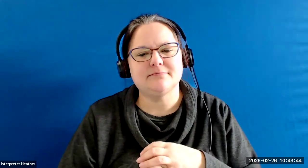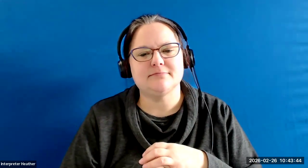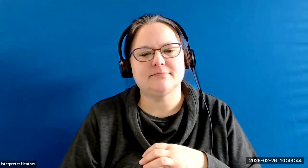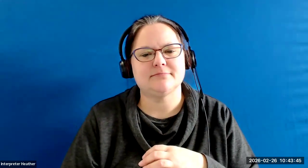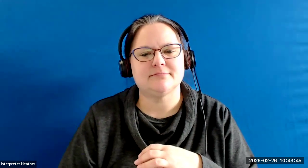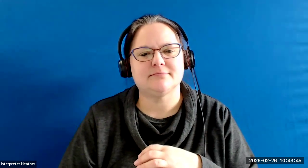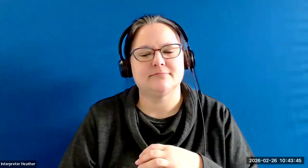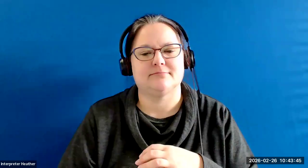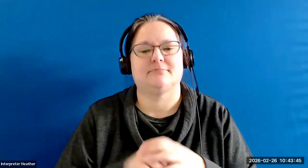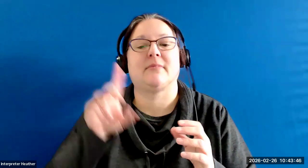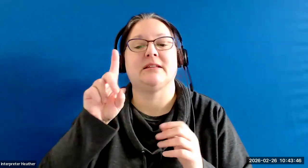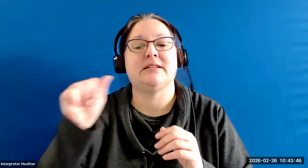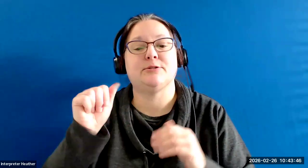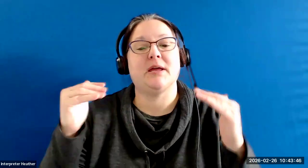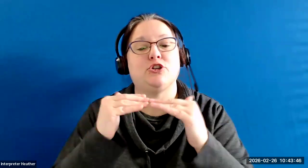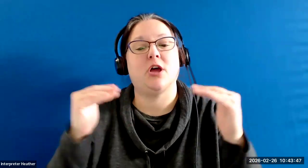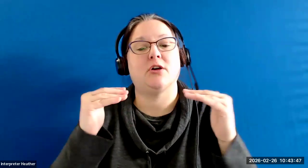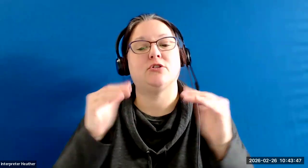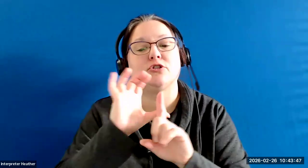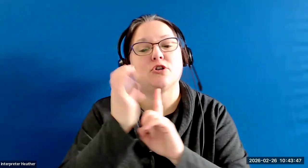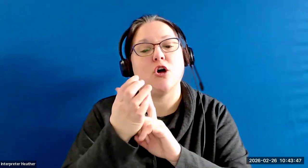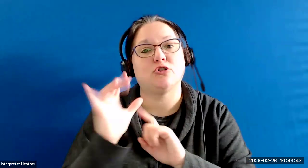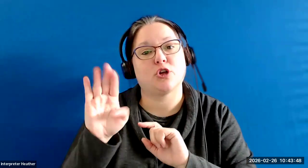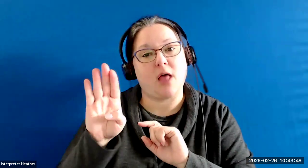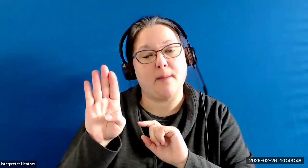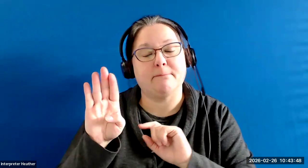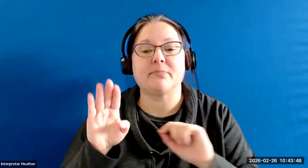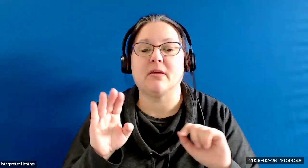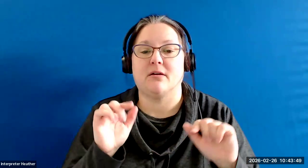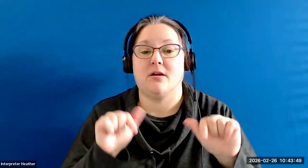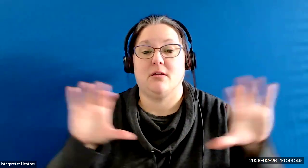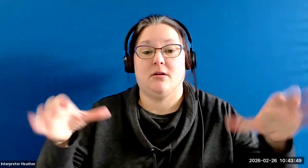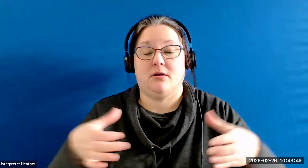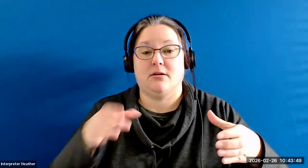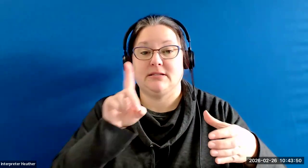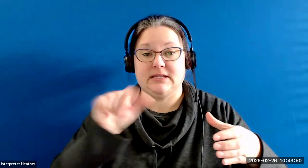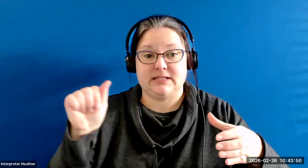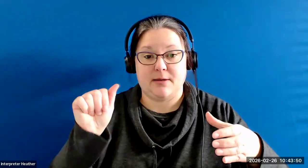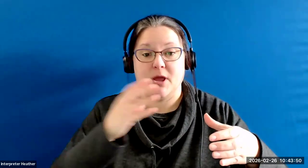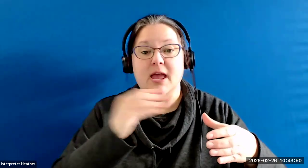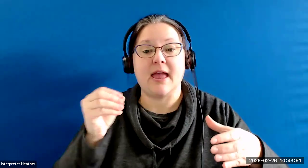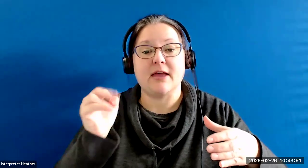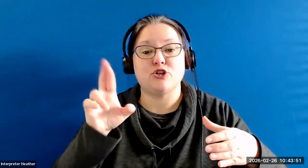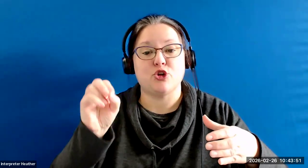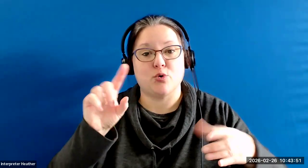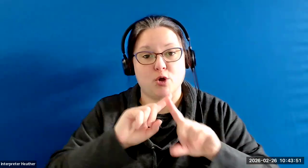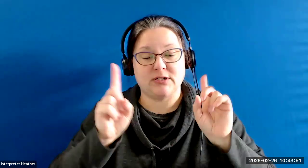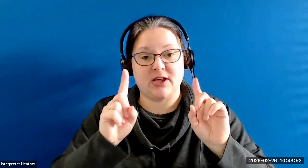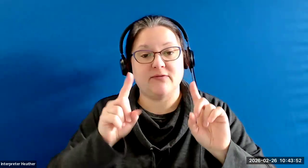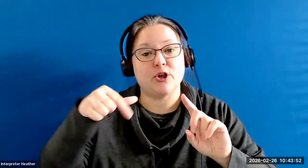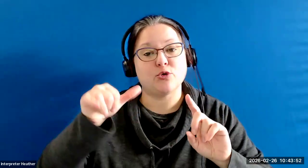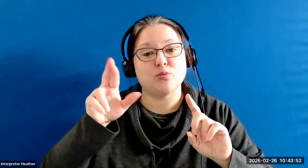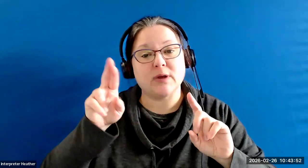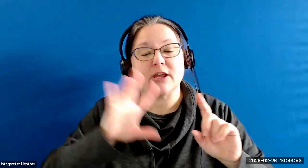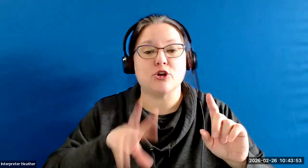So the Disability Justice Culture Club is a collective of disabled and neurodivergent, queer, trans,